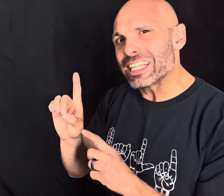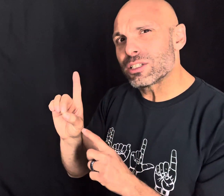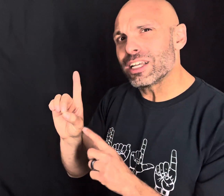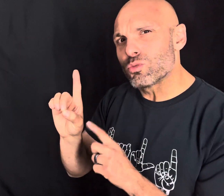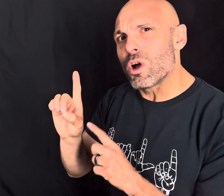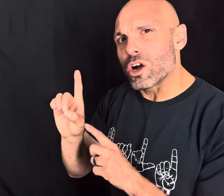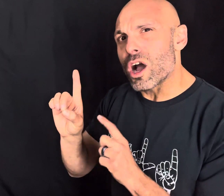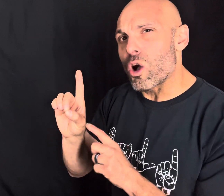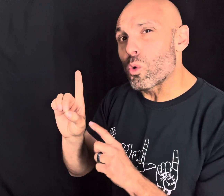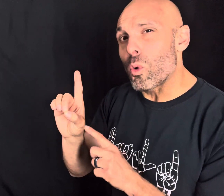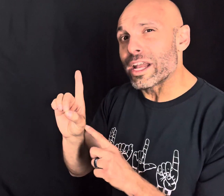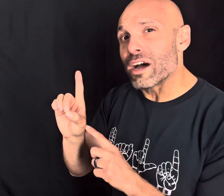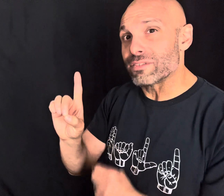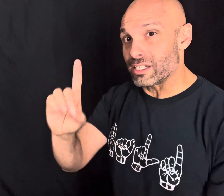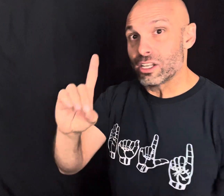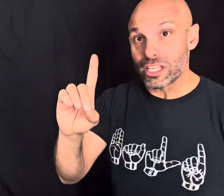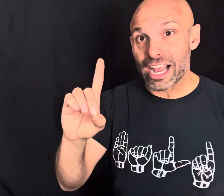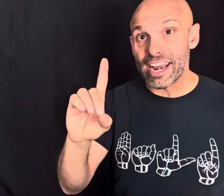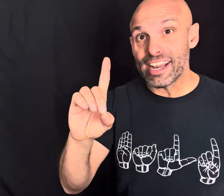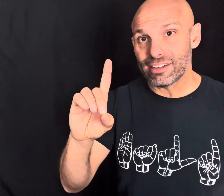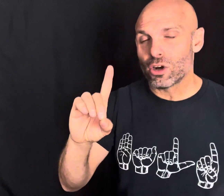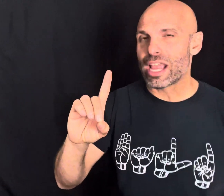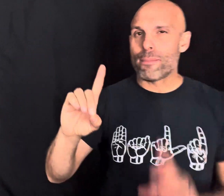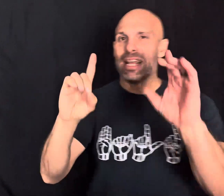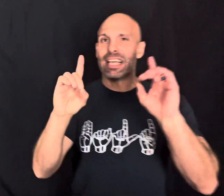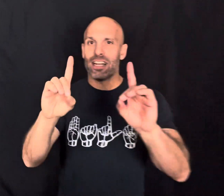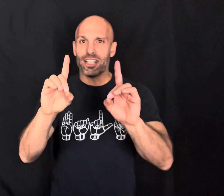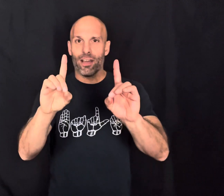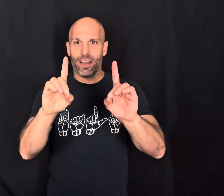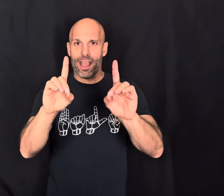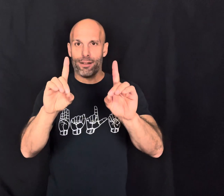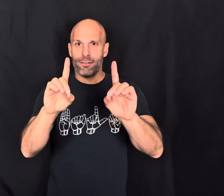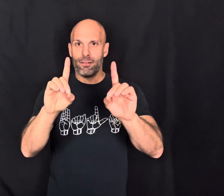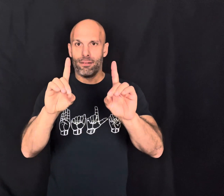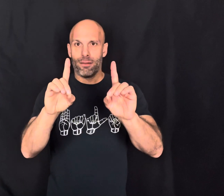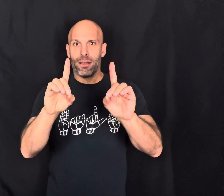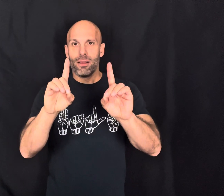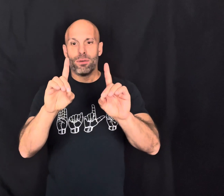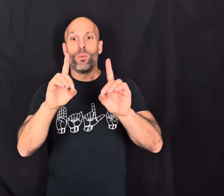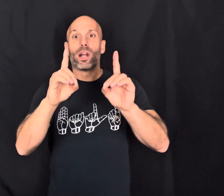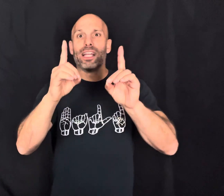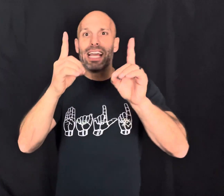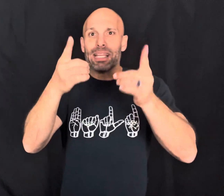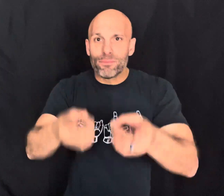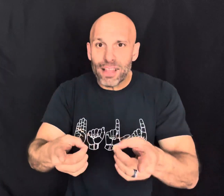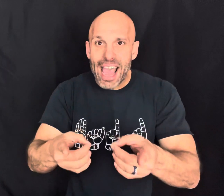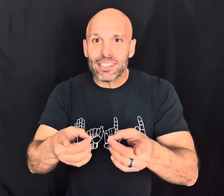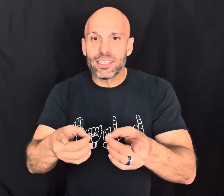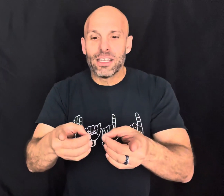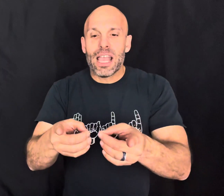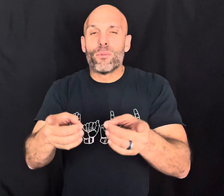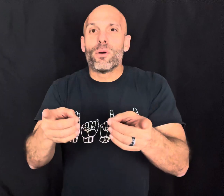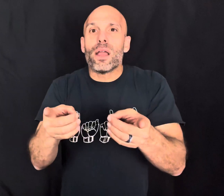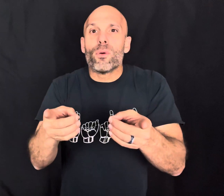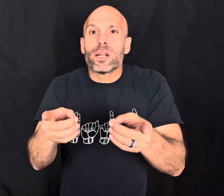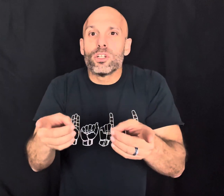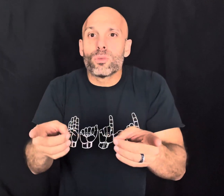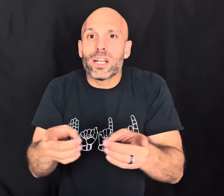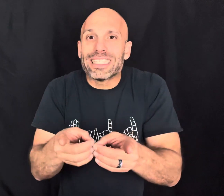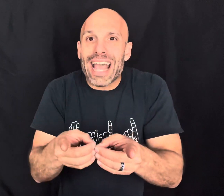it's wrong quite often. You got it? Okay, make that on the other hand. Boom, we're gonna lay them flat. And what we're gonna do is we're gonna tap